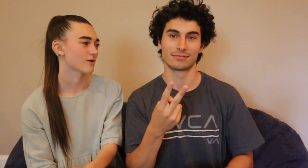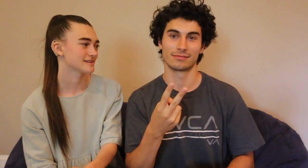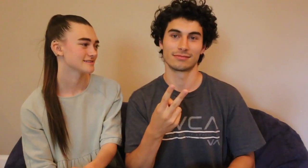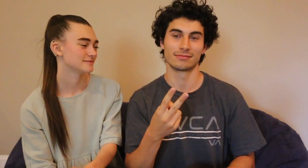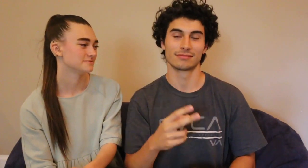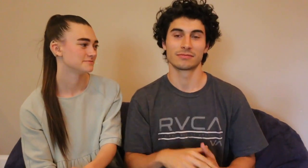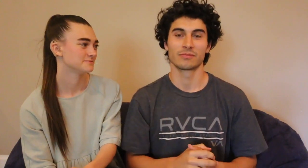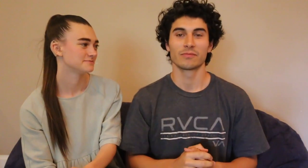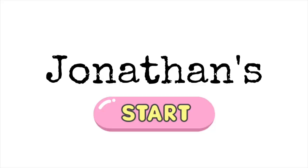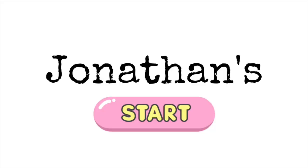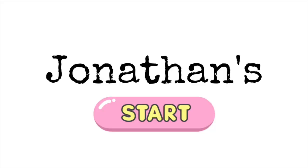voice.